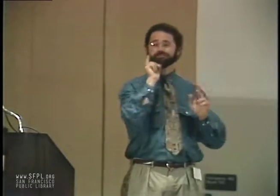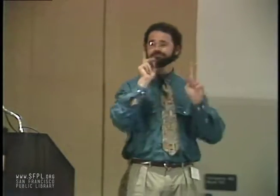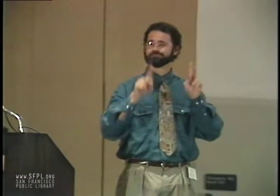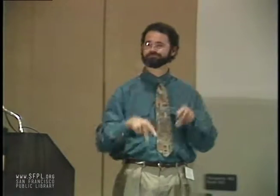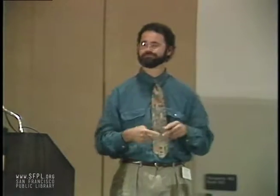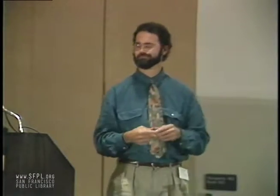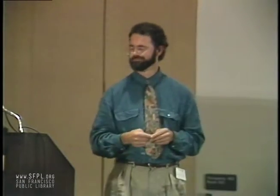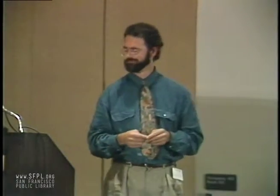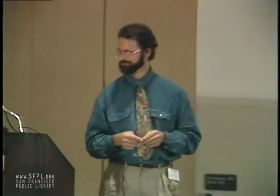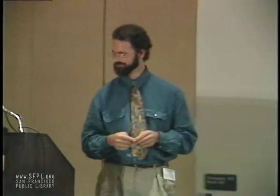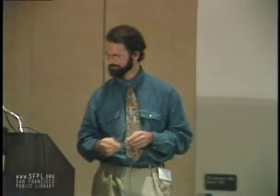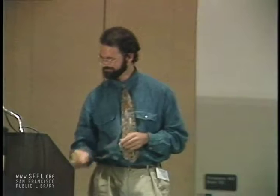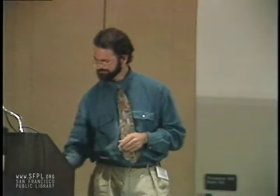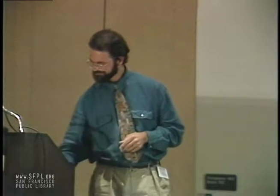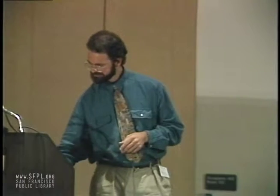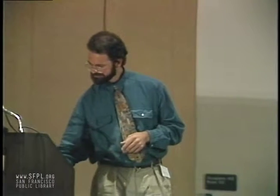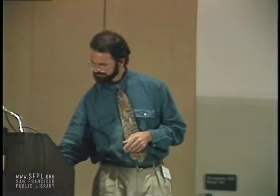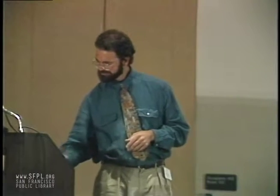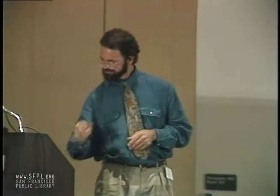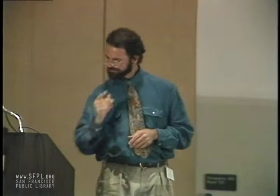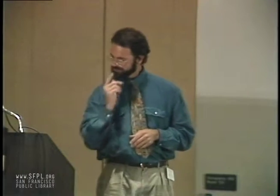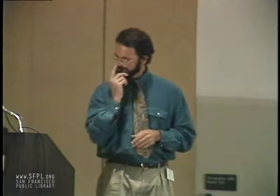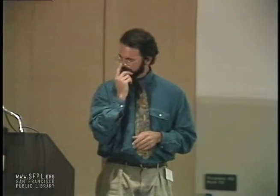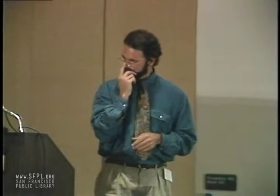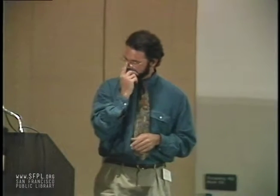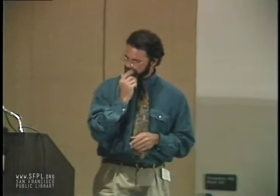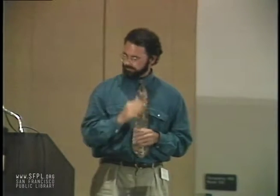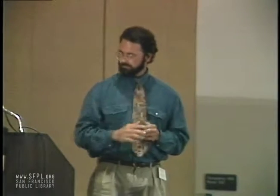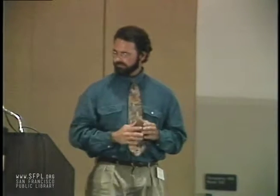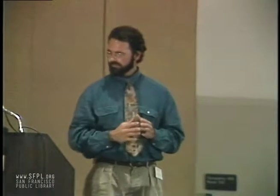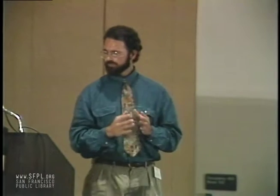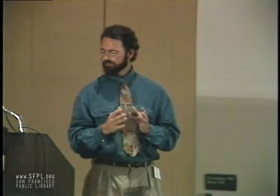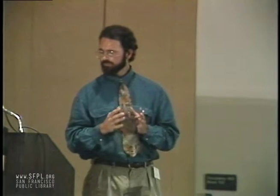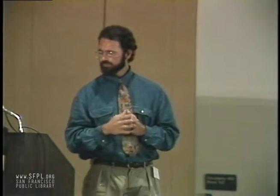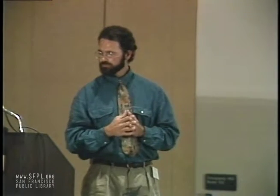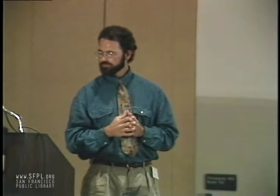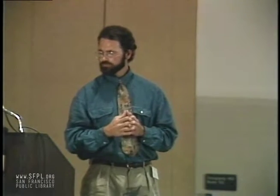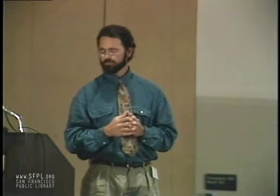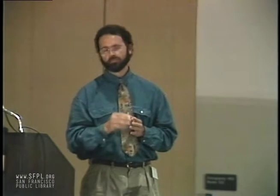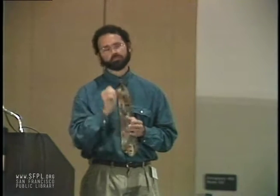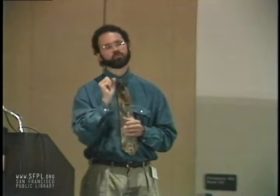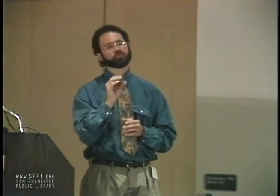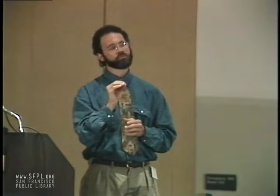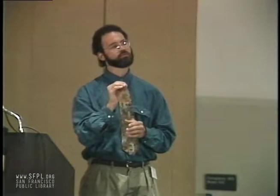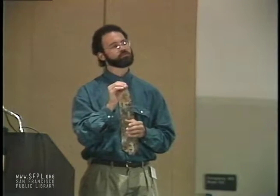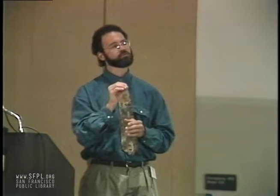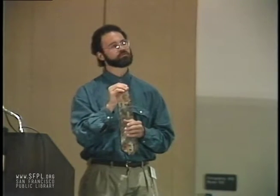lifelong learning experience for this boy about becoming a deaf person.